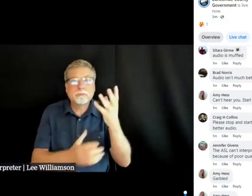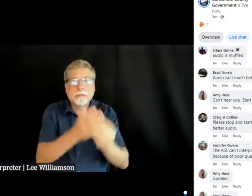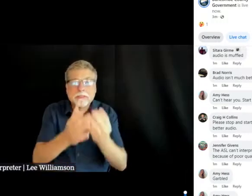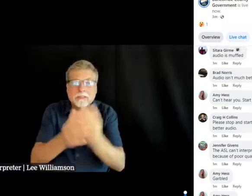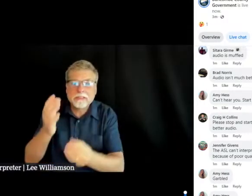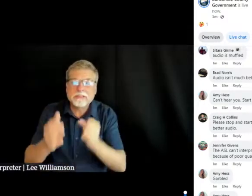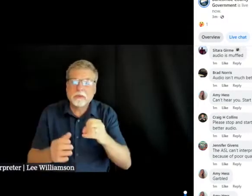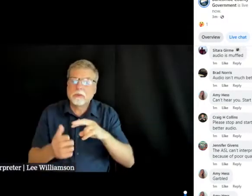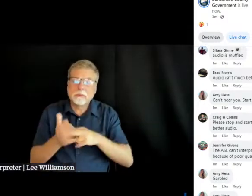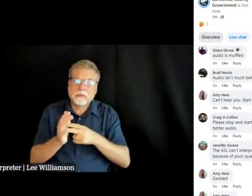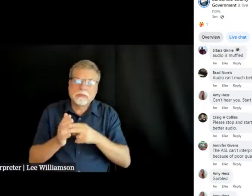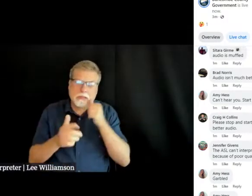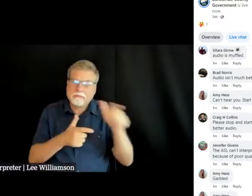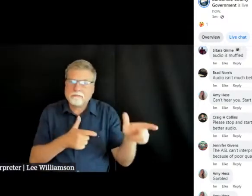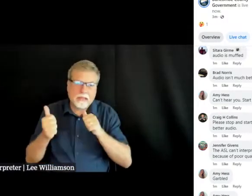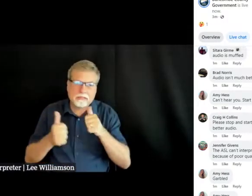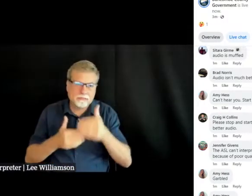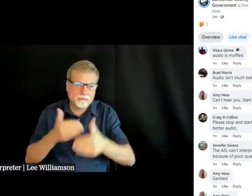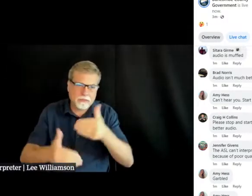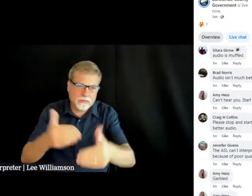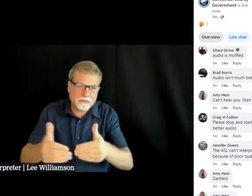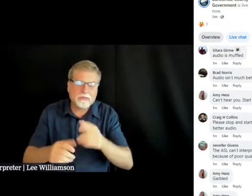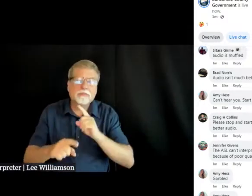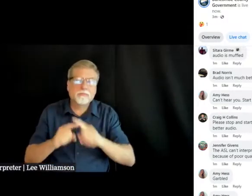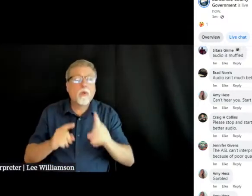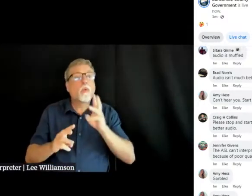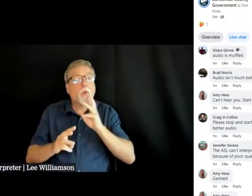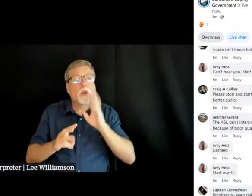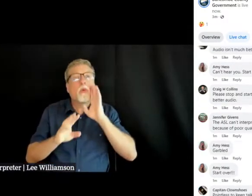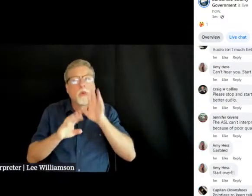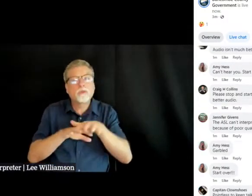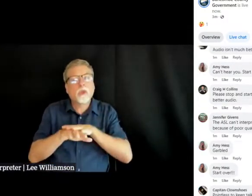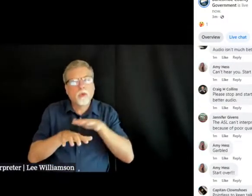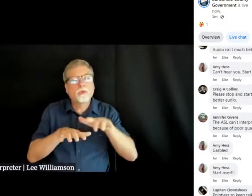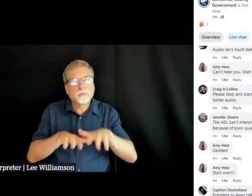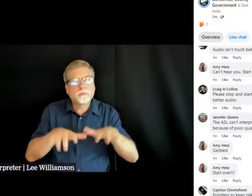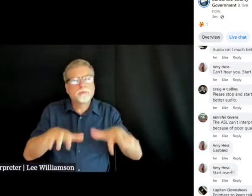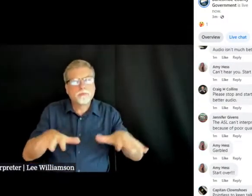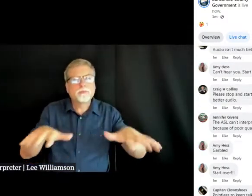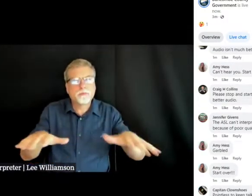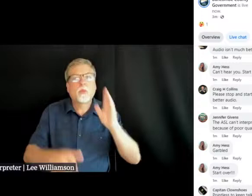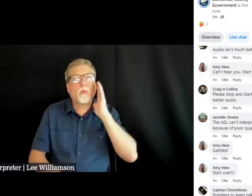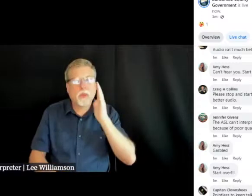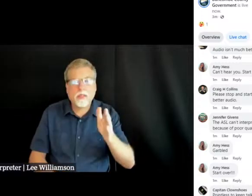It's not going to be a fast process for full restoration, but the process is underway.